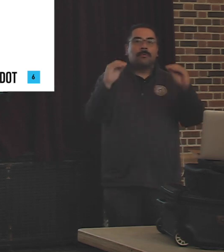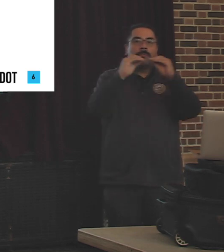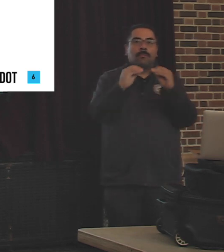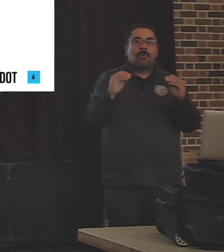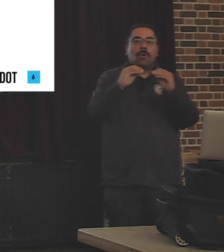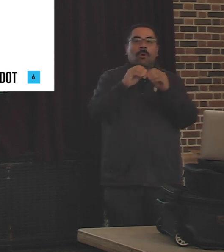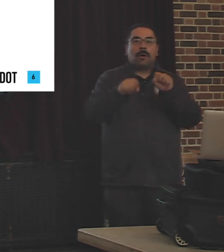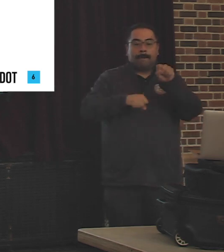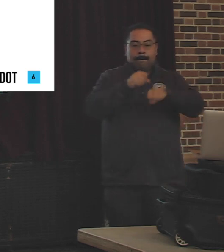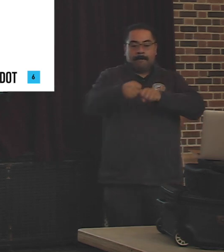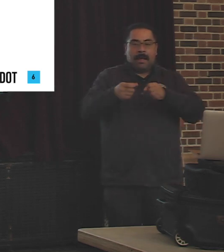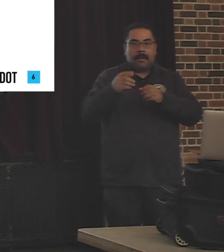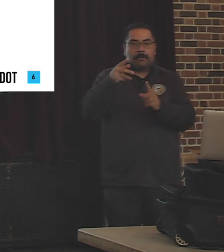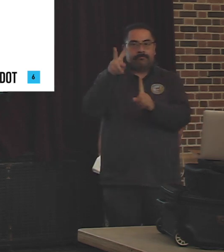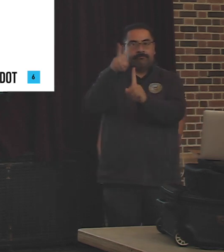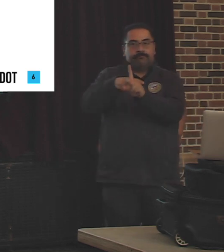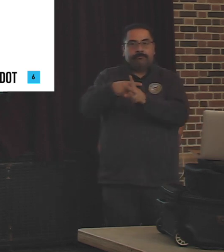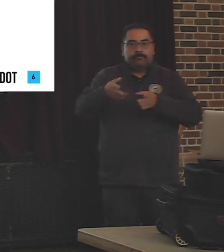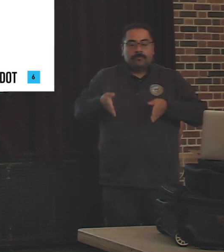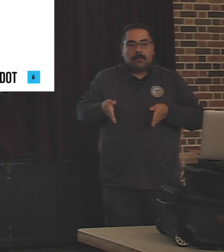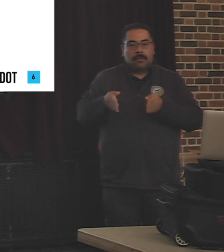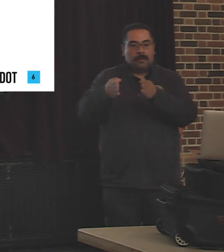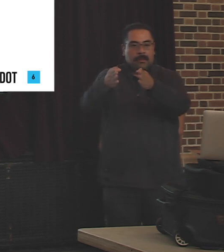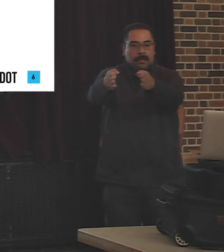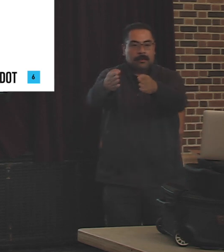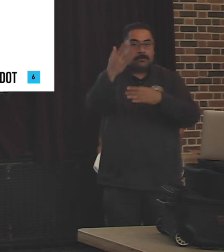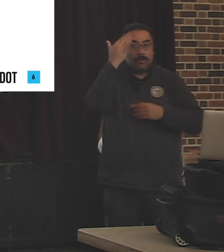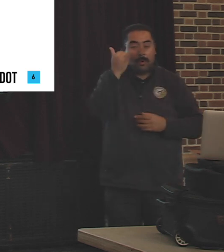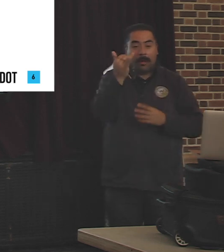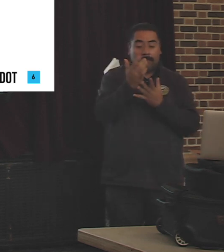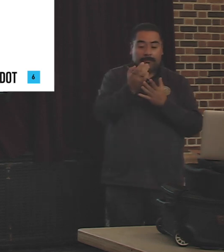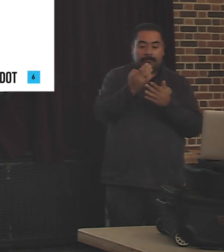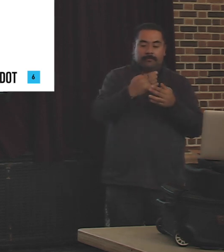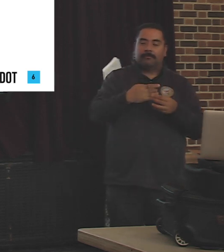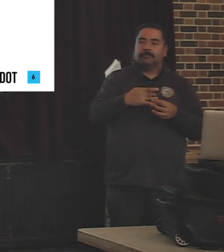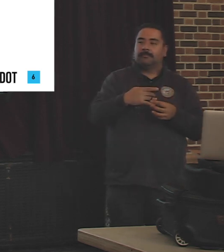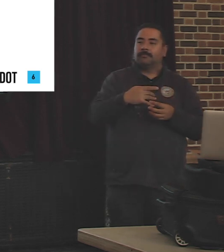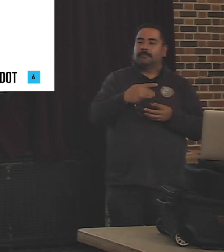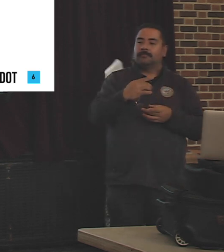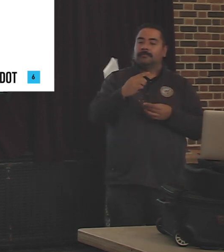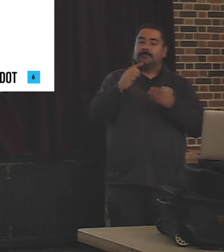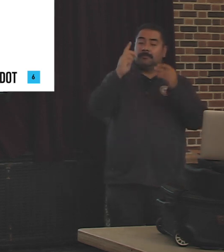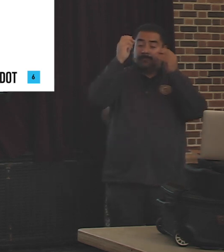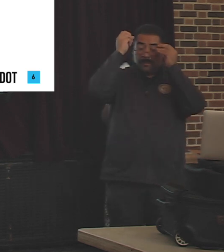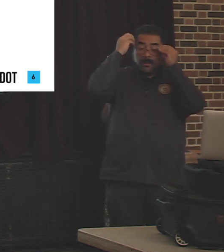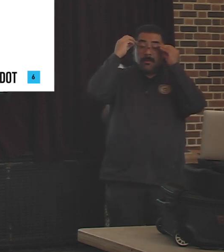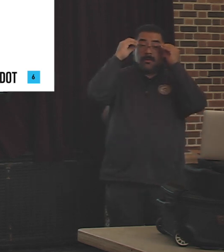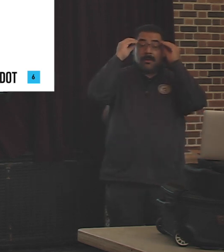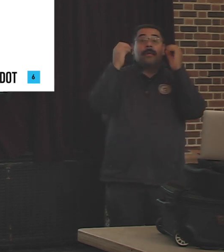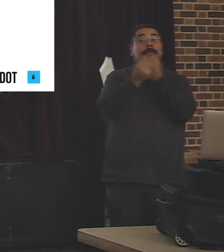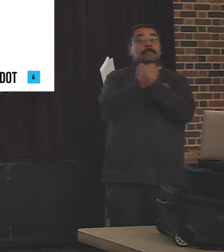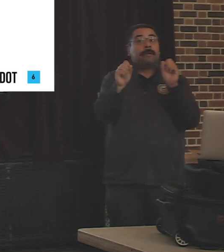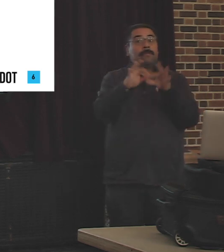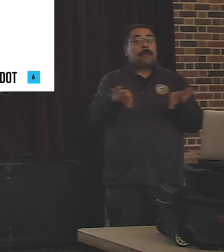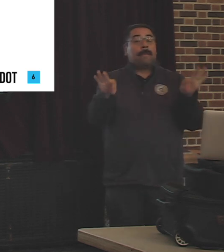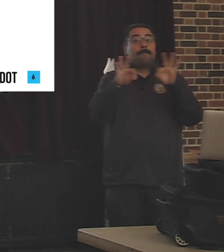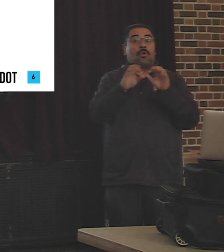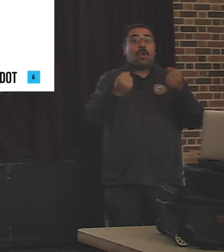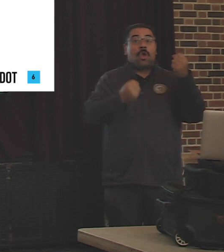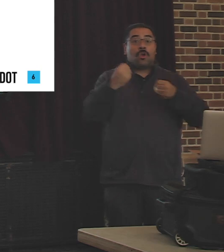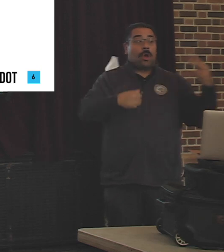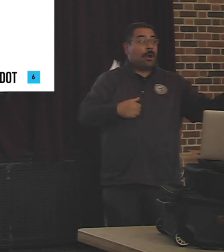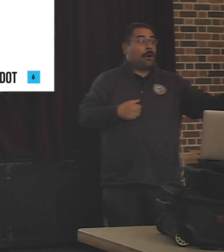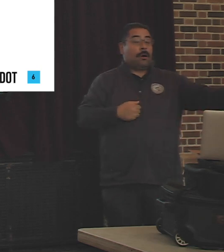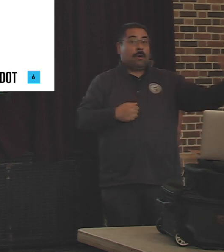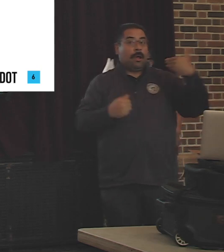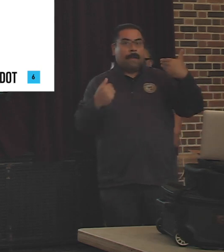bike lanes because safety. You know, I'm one of those ones that ride against the traffic because I'm fearful of the cars, even